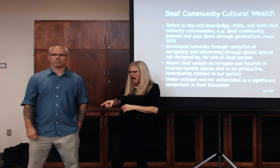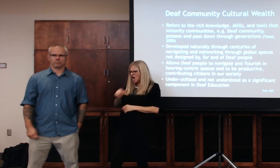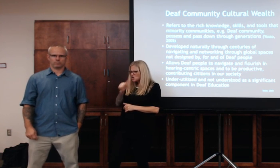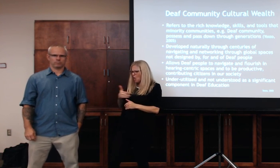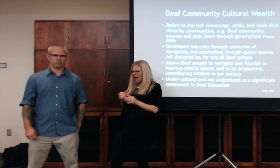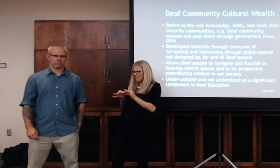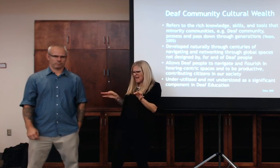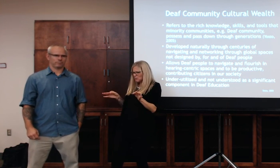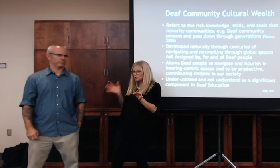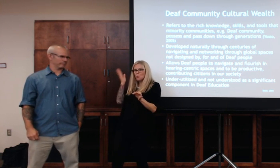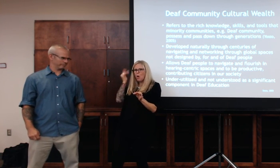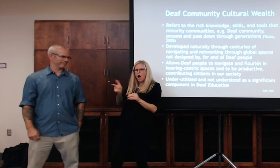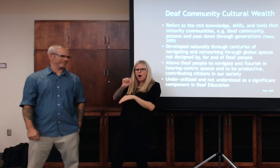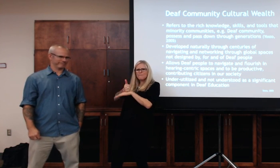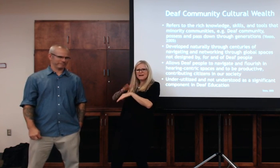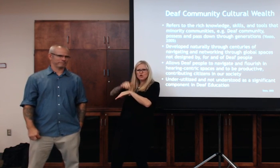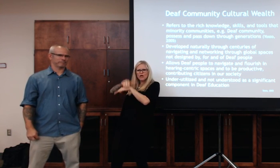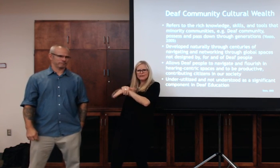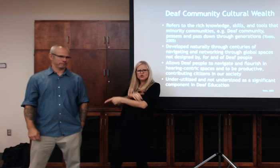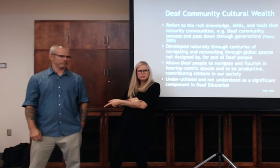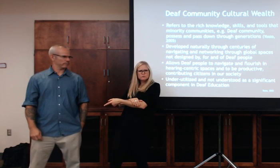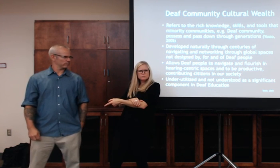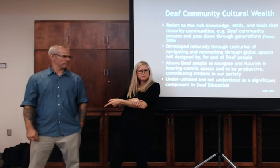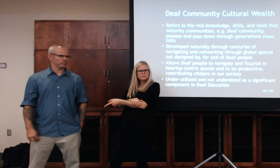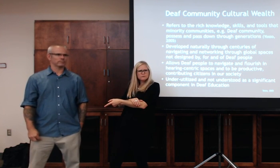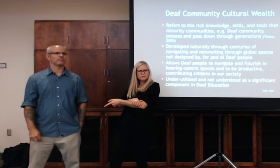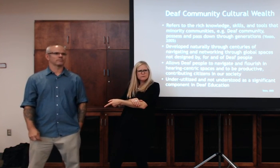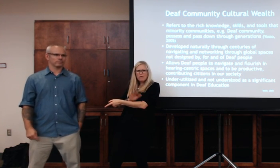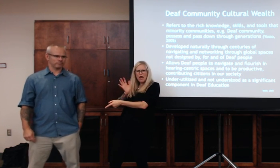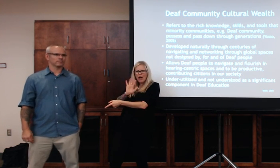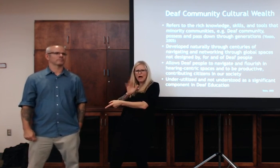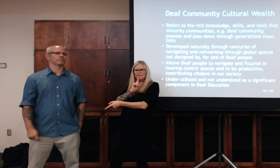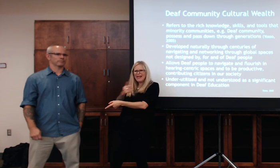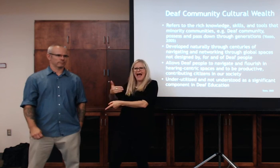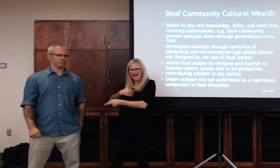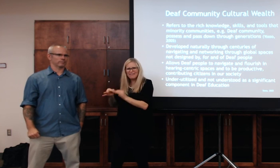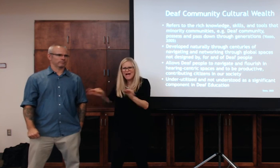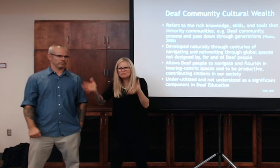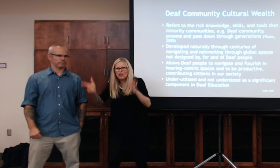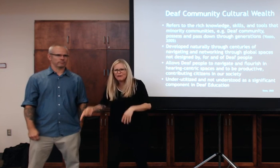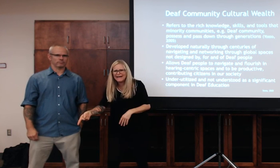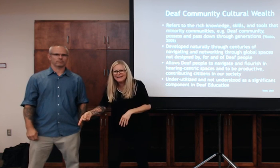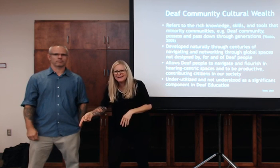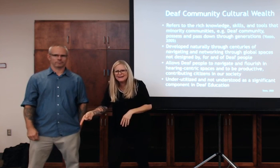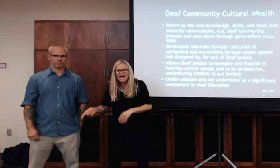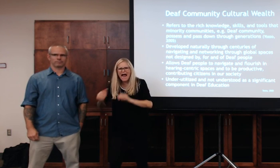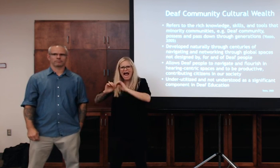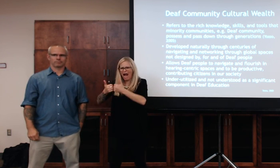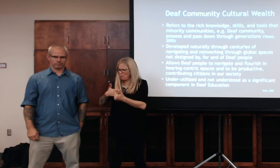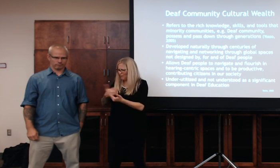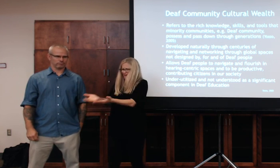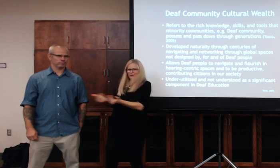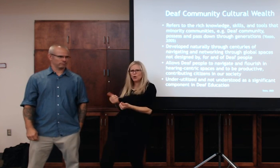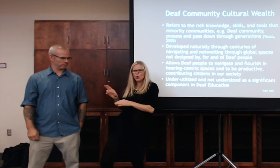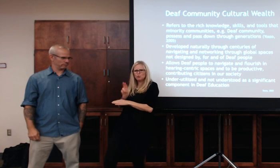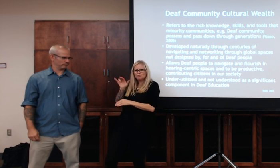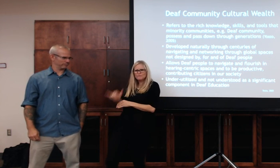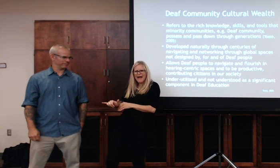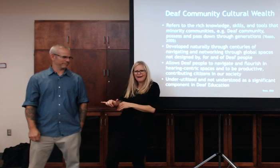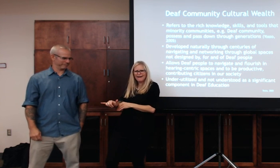you don't have language because it's not English. They have language. They do have language. How can we